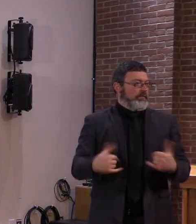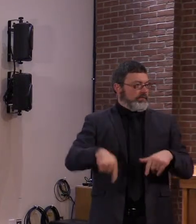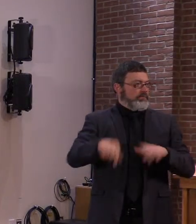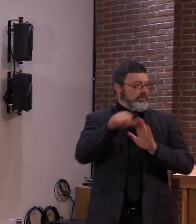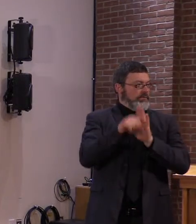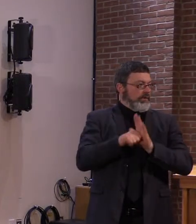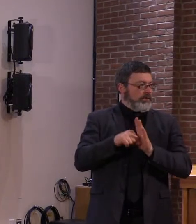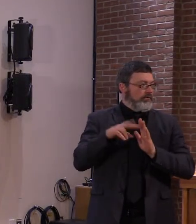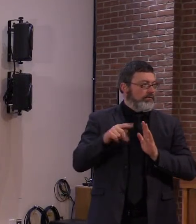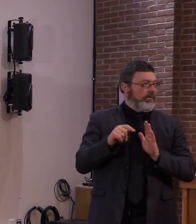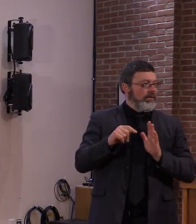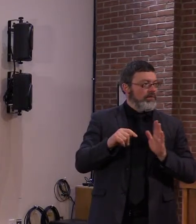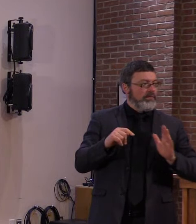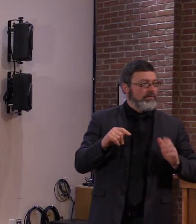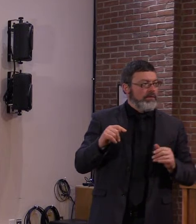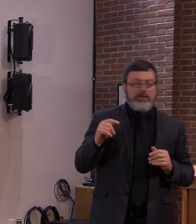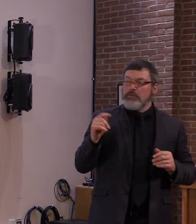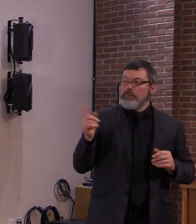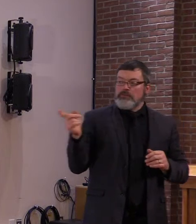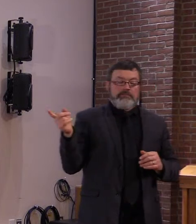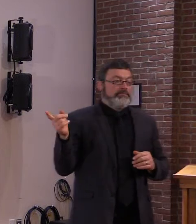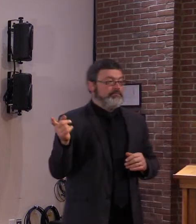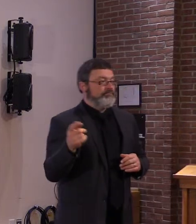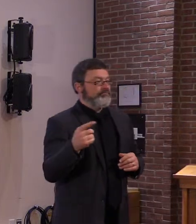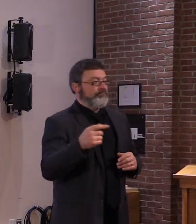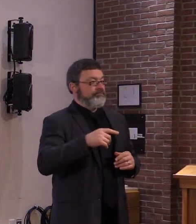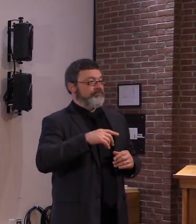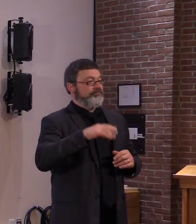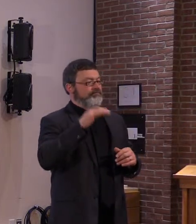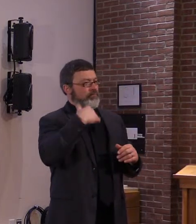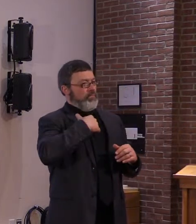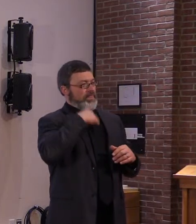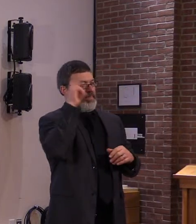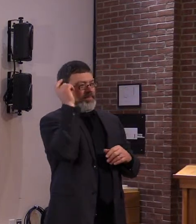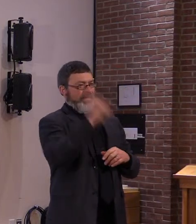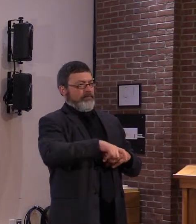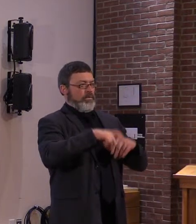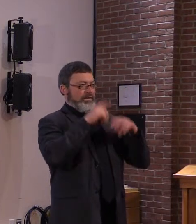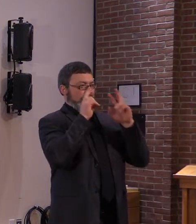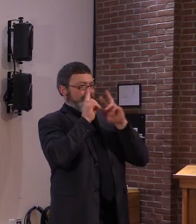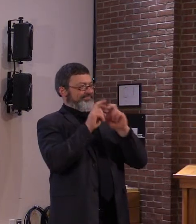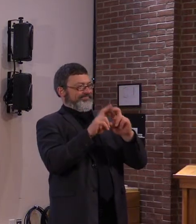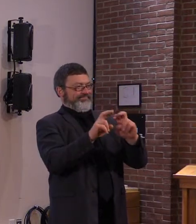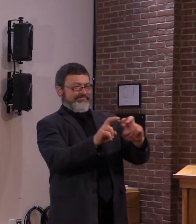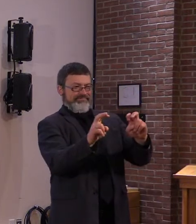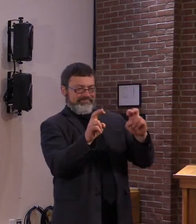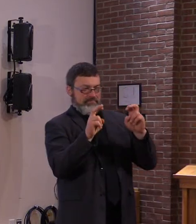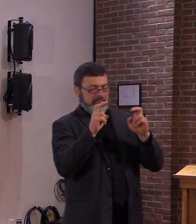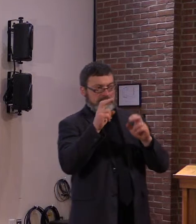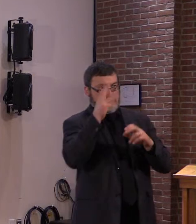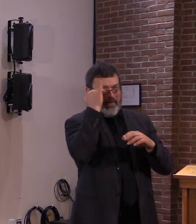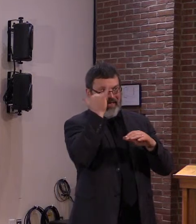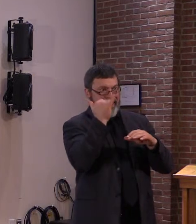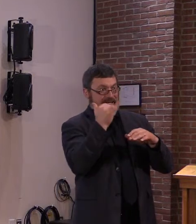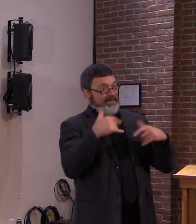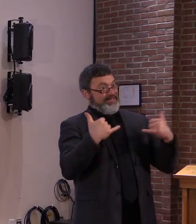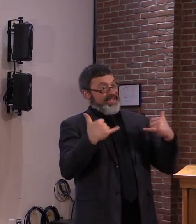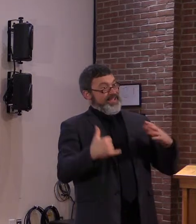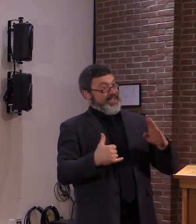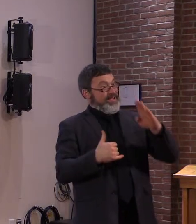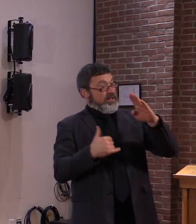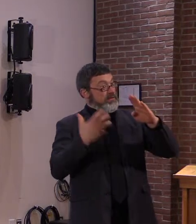no talk of mandating vaccine use in the country. So if a state chose to do that,